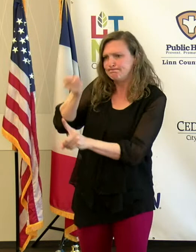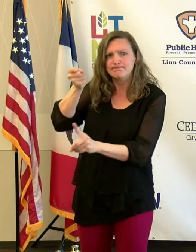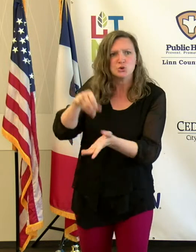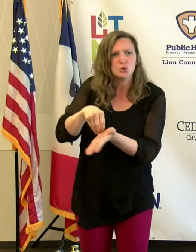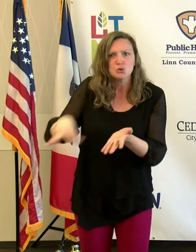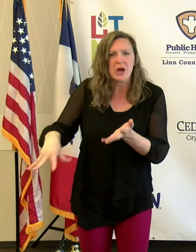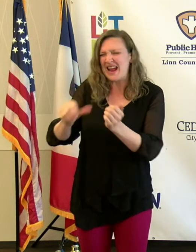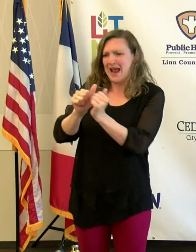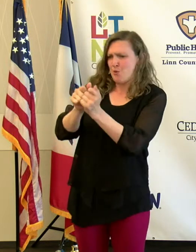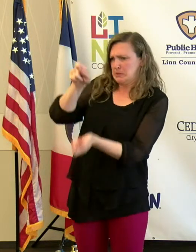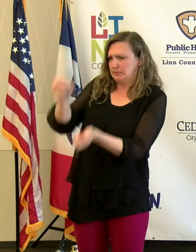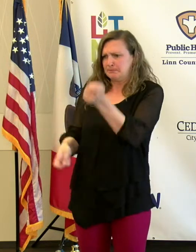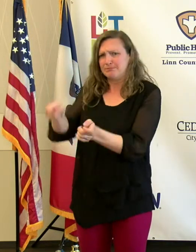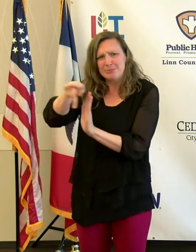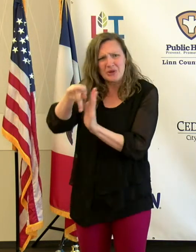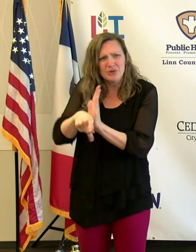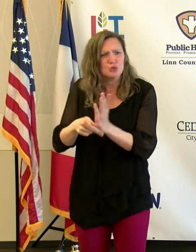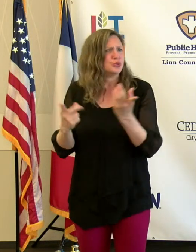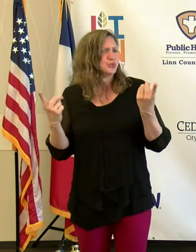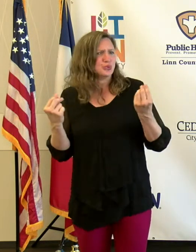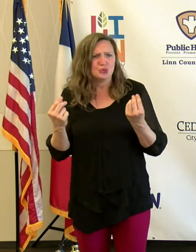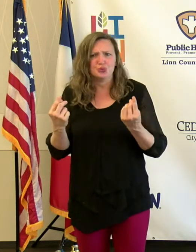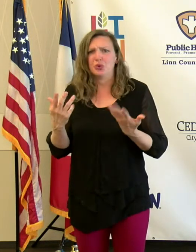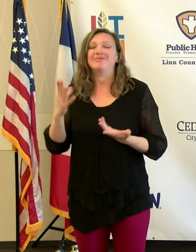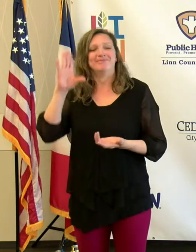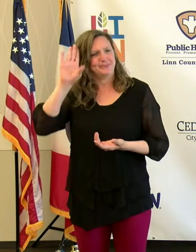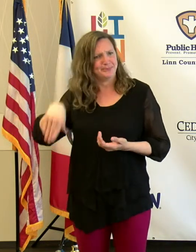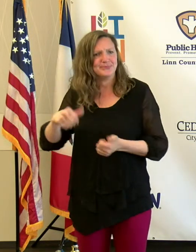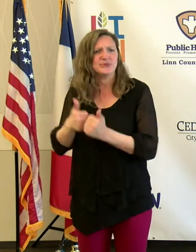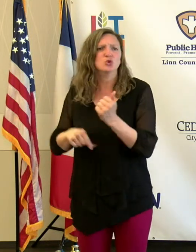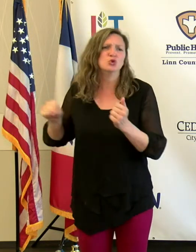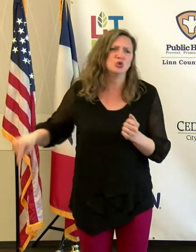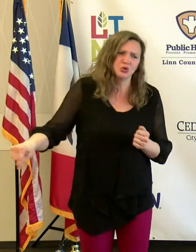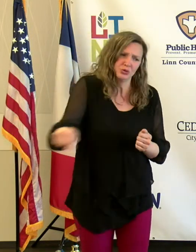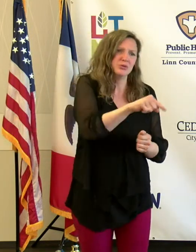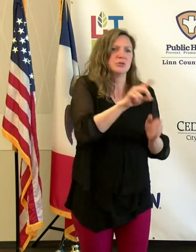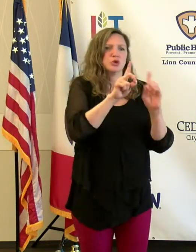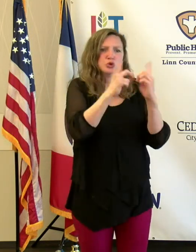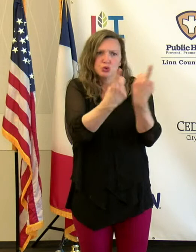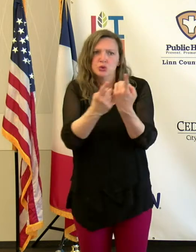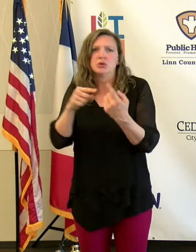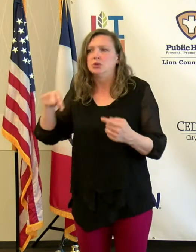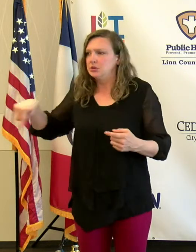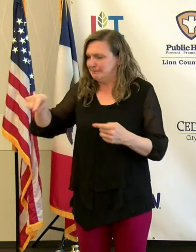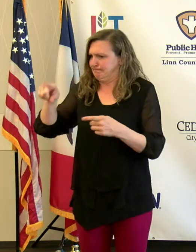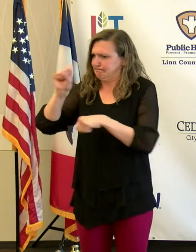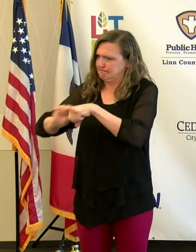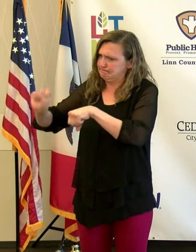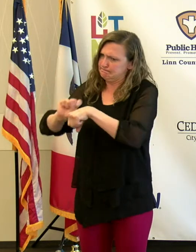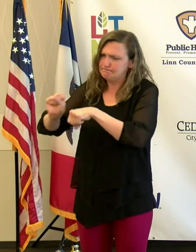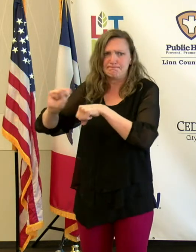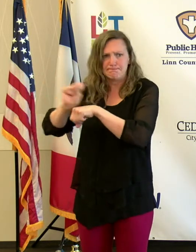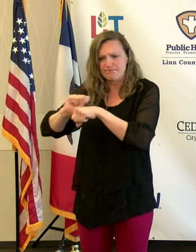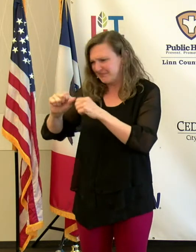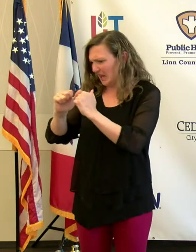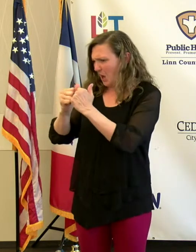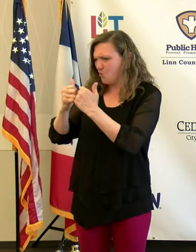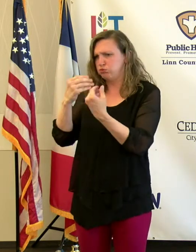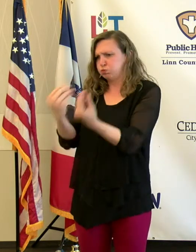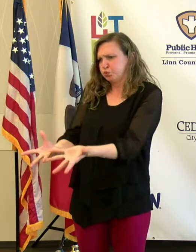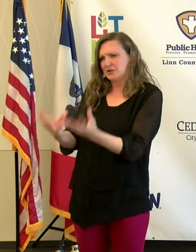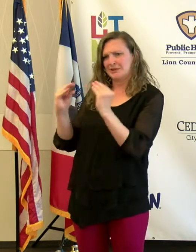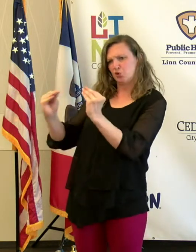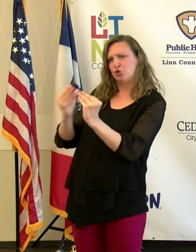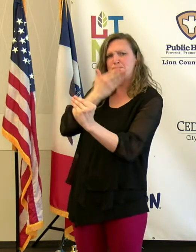and our AEA staff are working to support instruction and education to the best of our abilities during this time. But we also have a